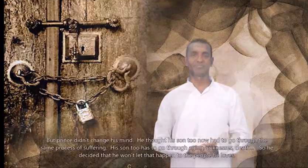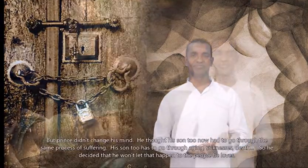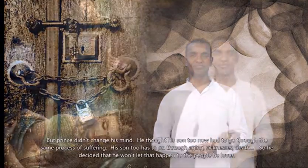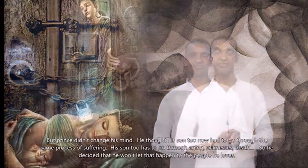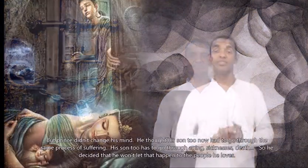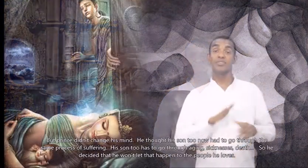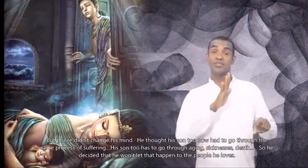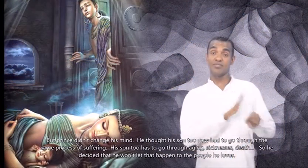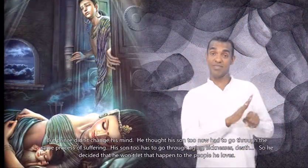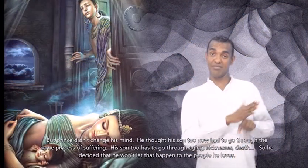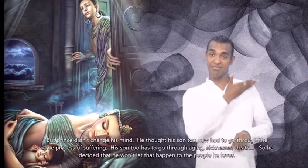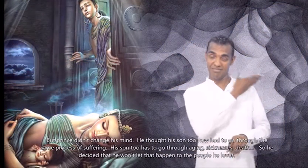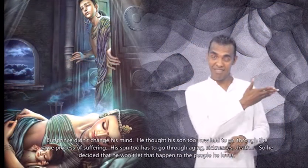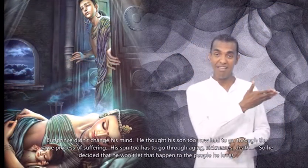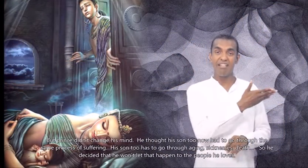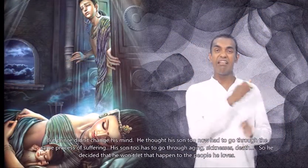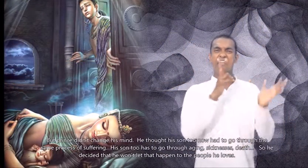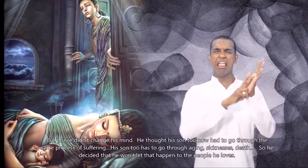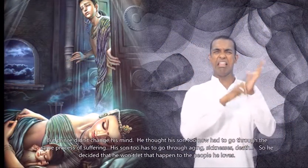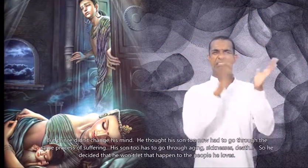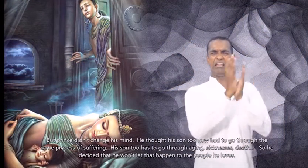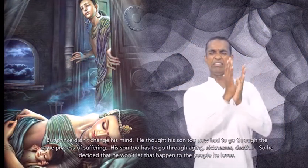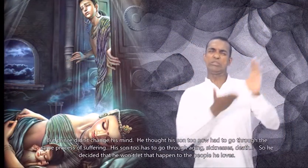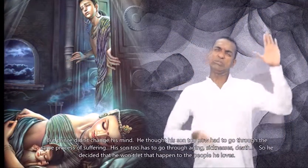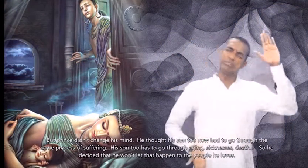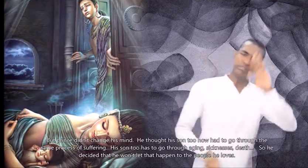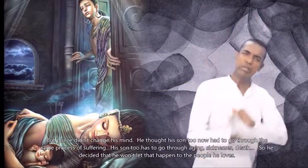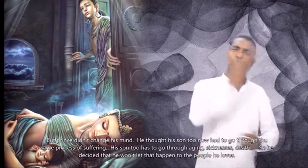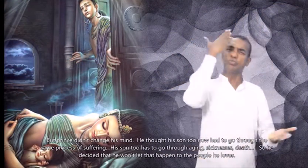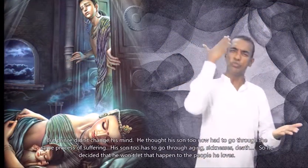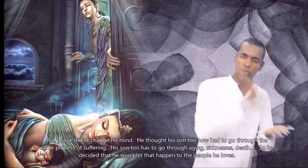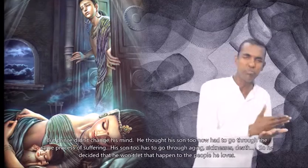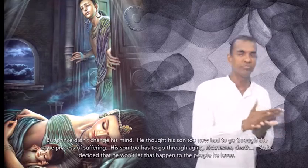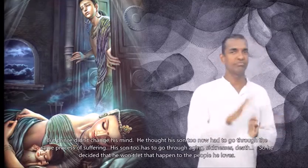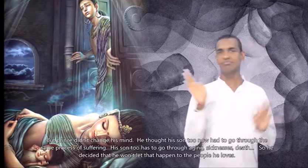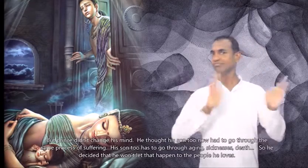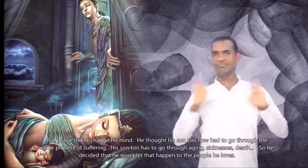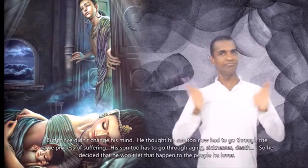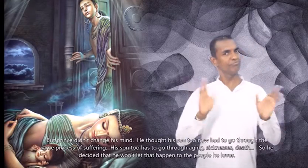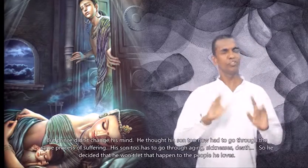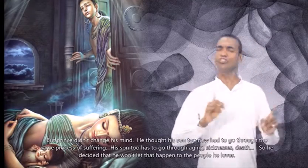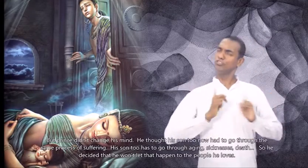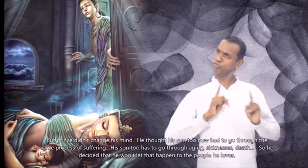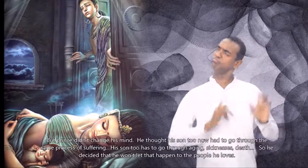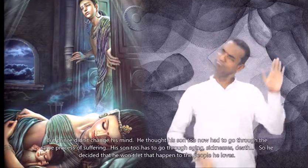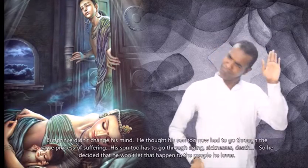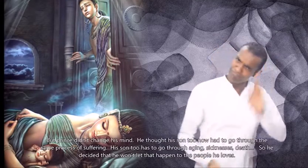But Prince didn't change his mind. He thought his son too now had to go through the same process of